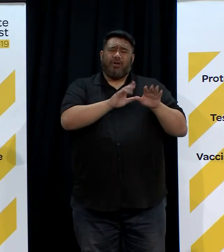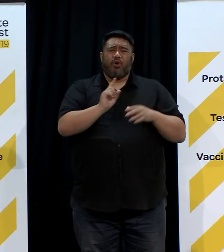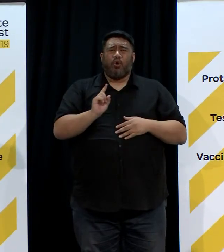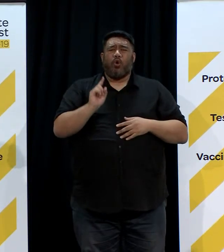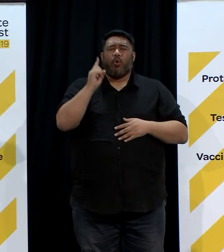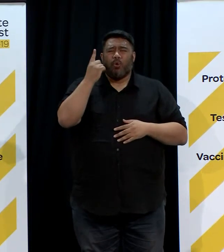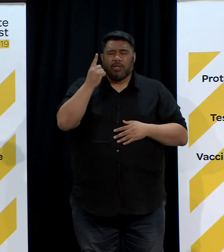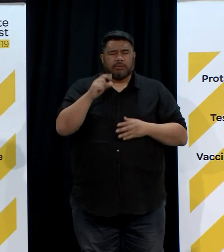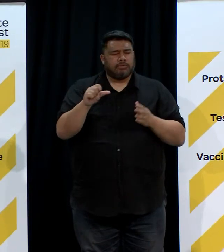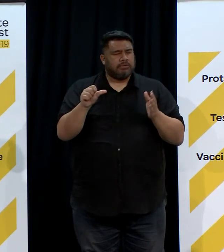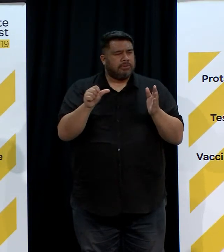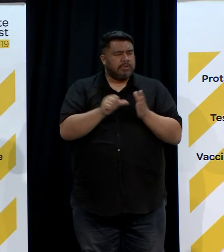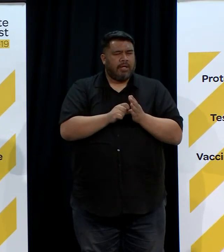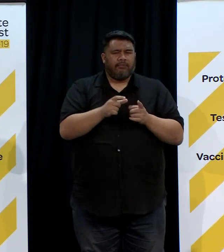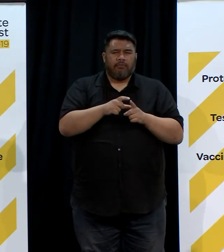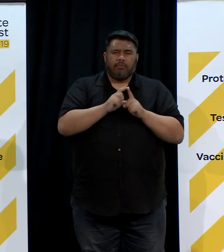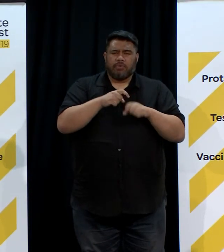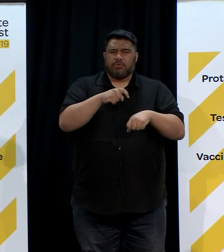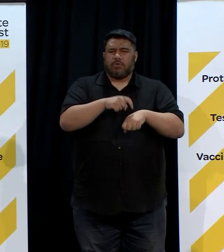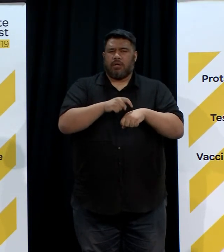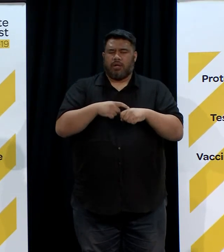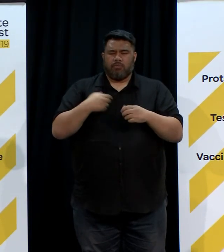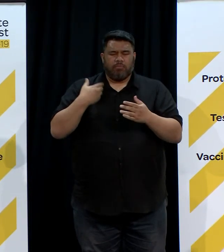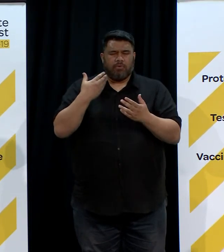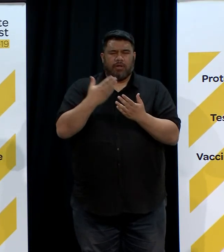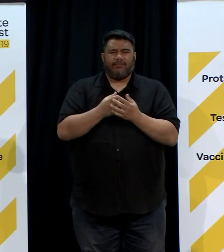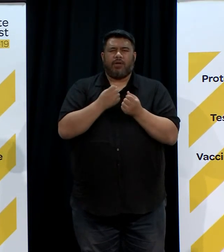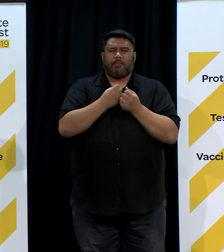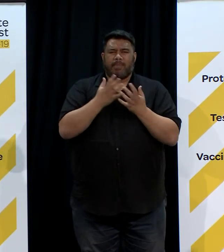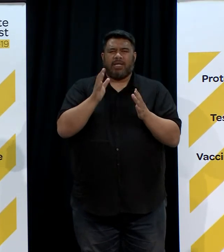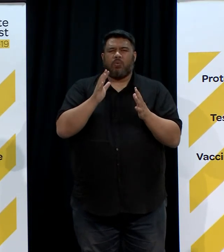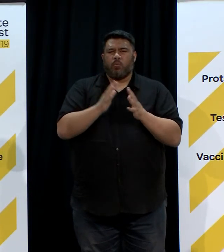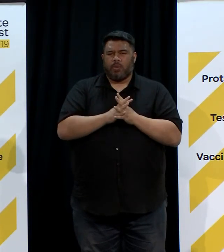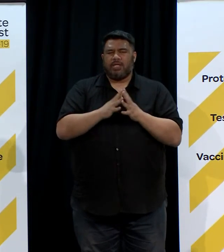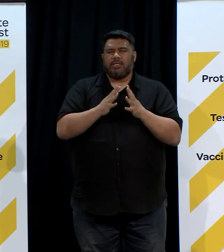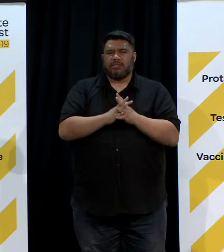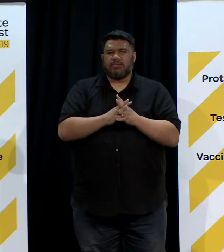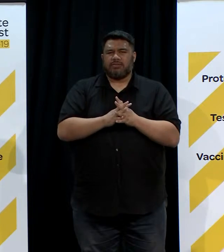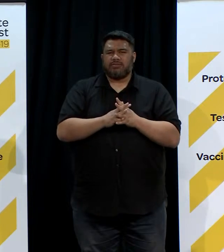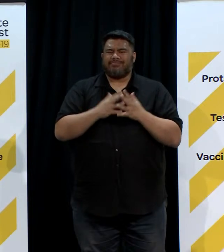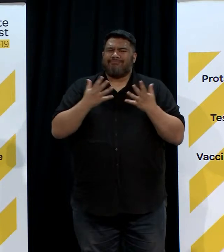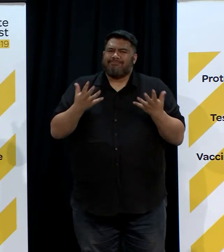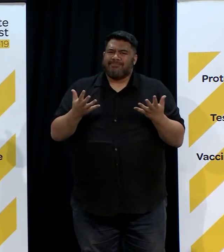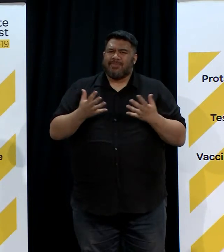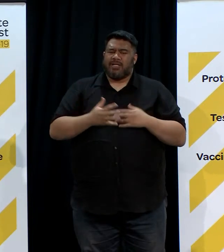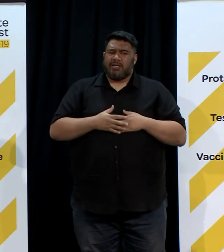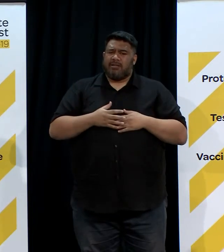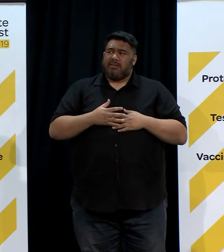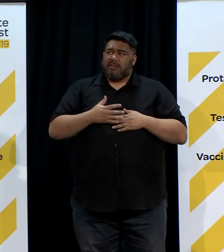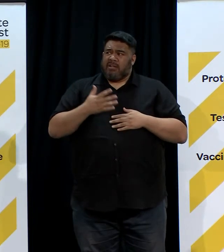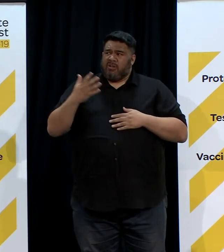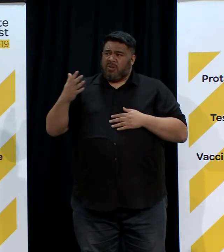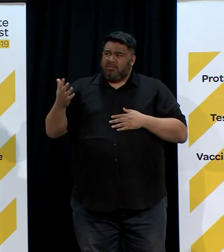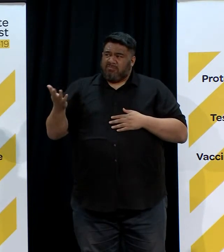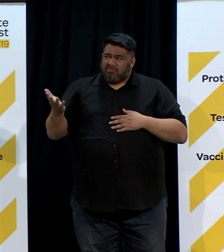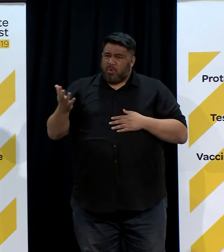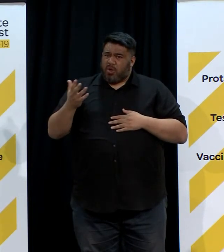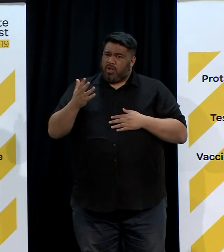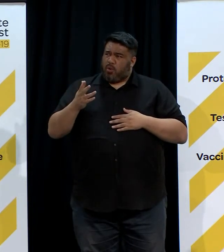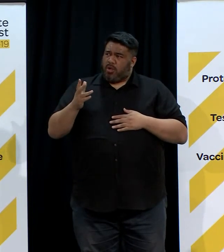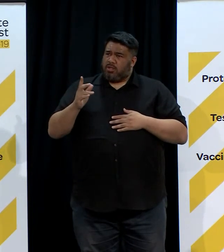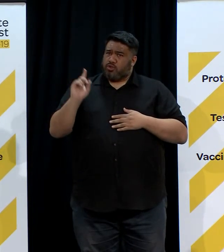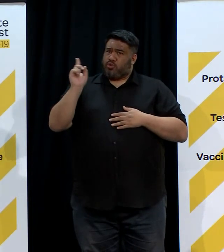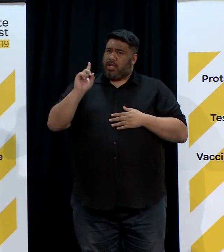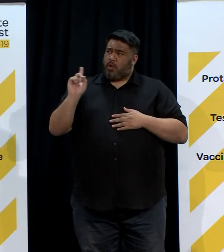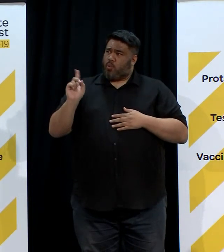I imagine we'll be holding out for some good news come Monday. I guess, what can you say to them about how likely, all things tracking the same